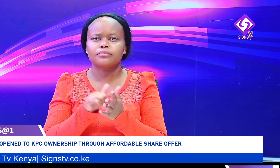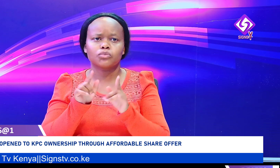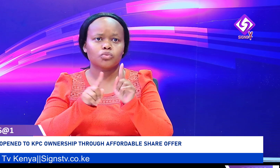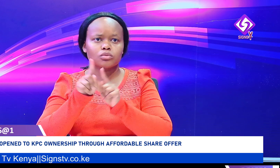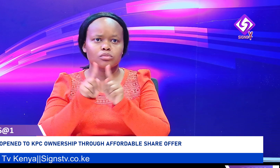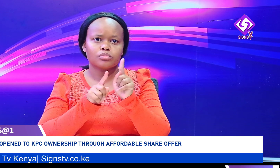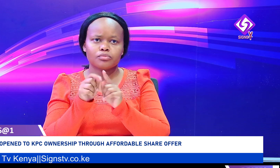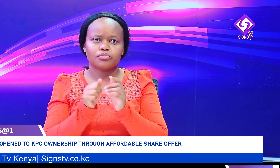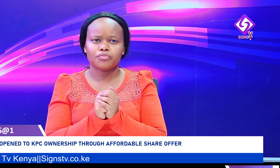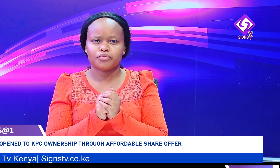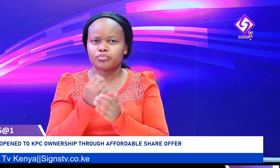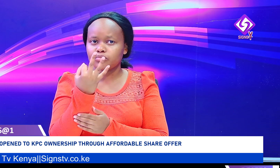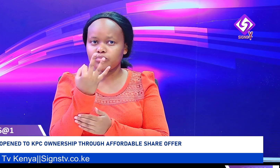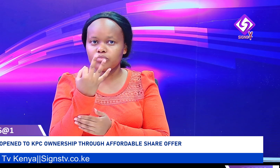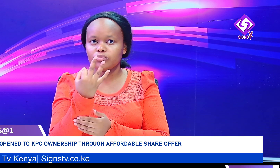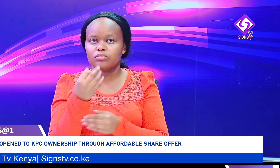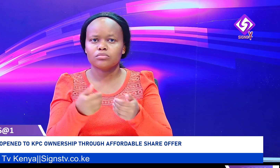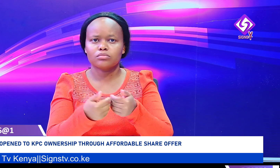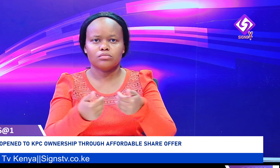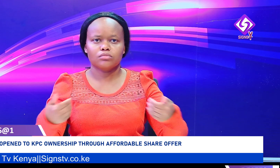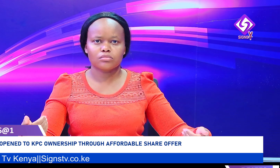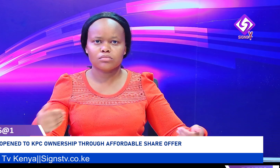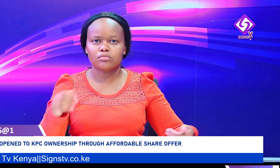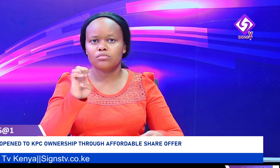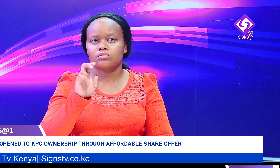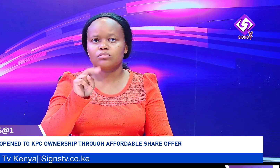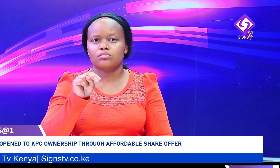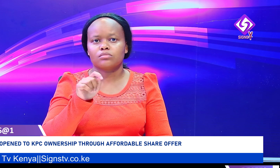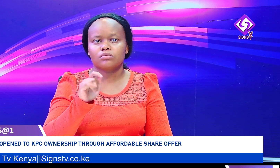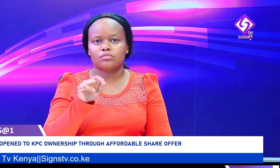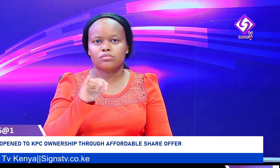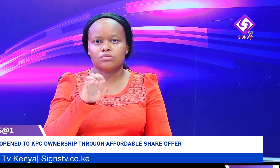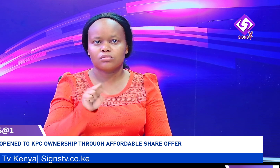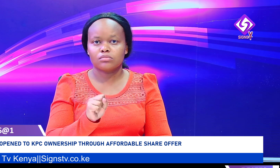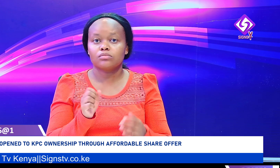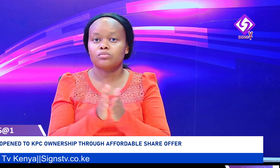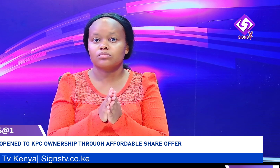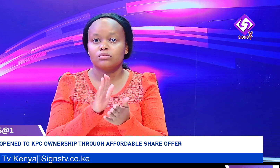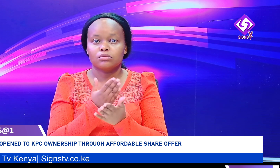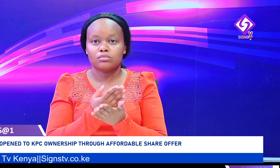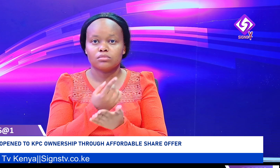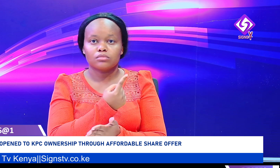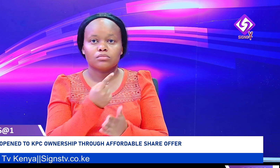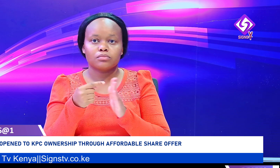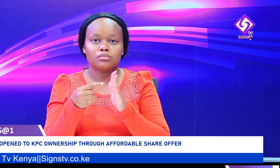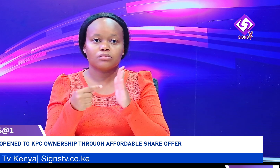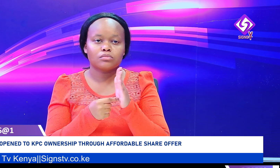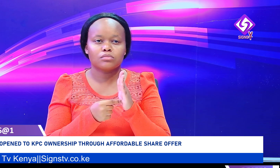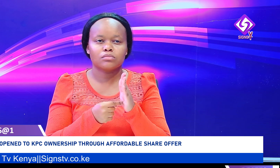separate entities with shares in each listed and sold independently, instead of the government